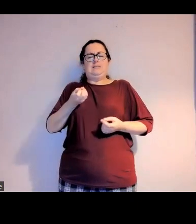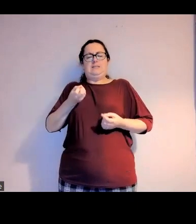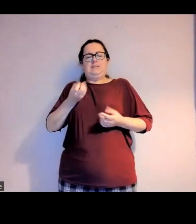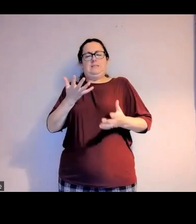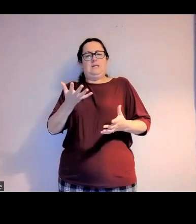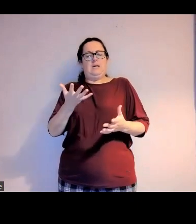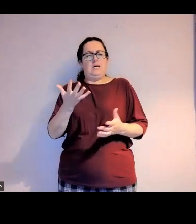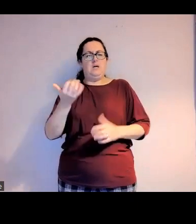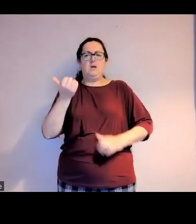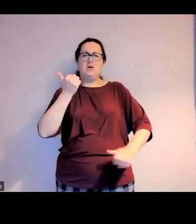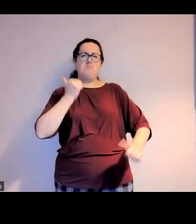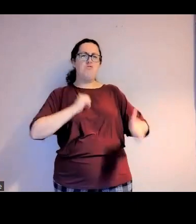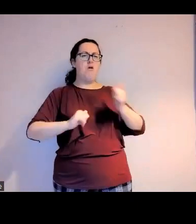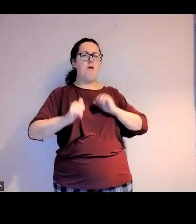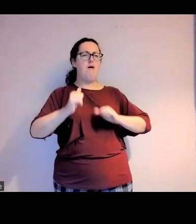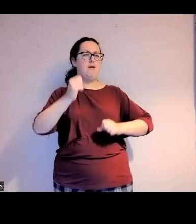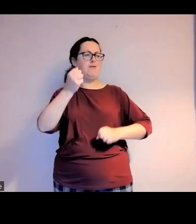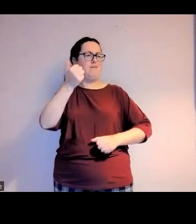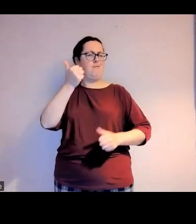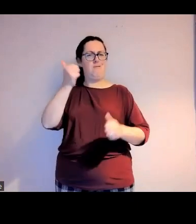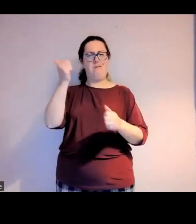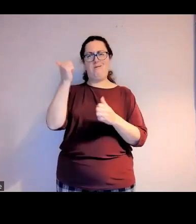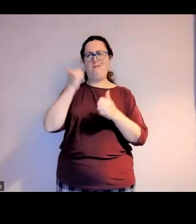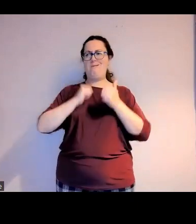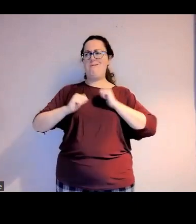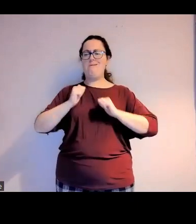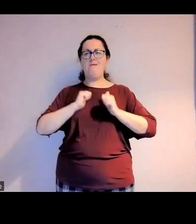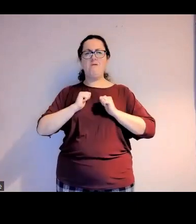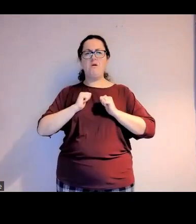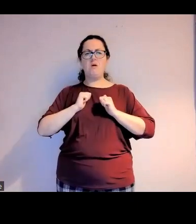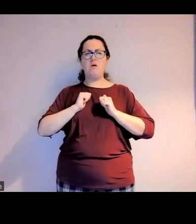and pride. What if